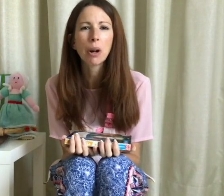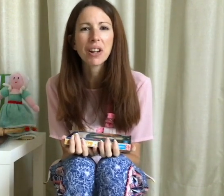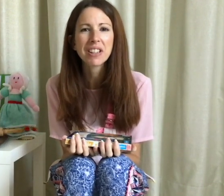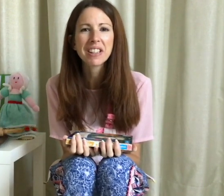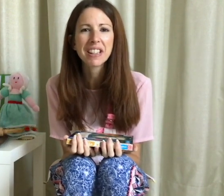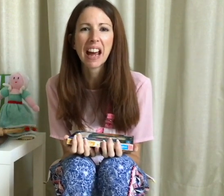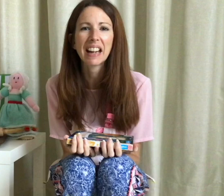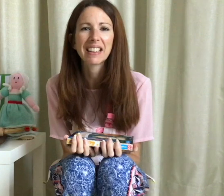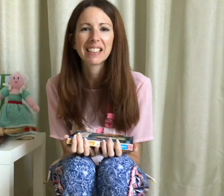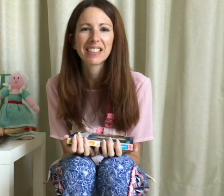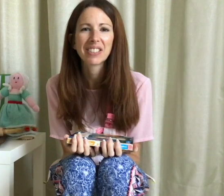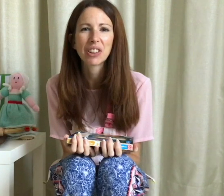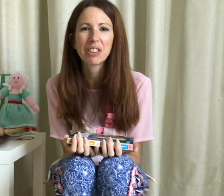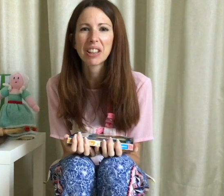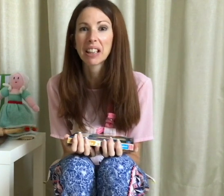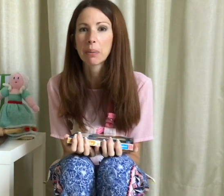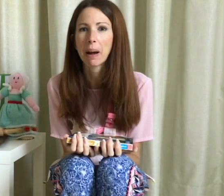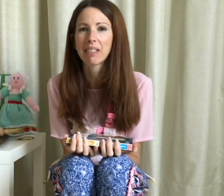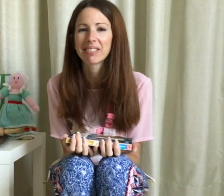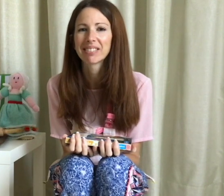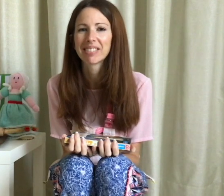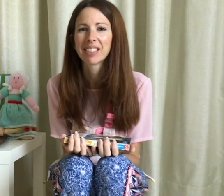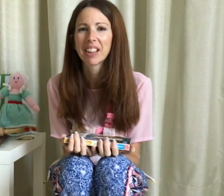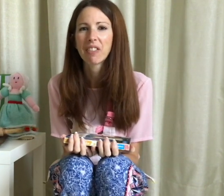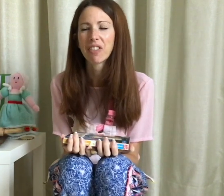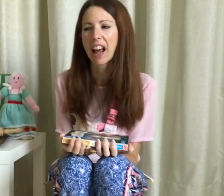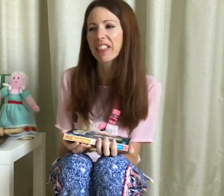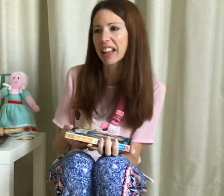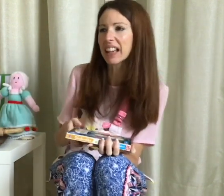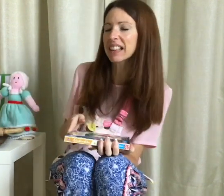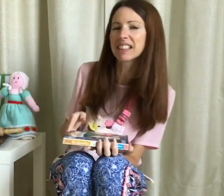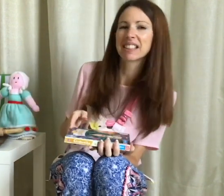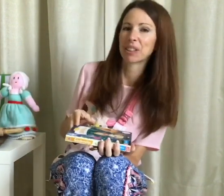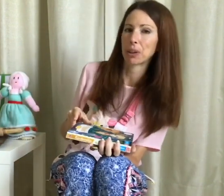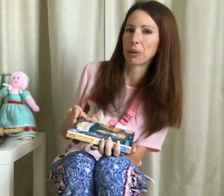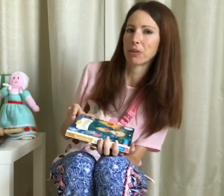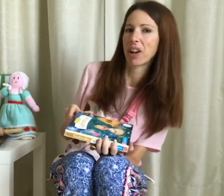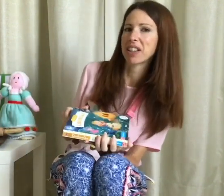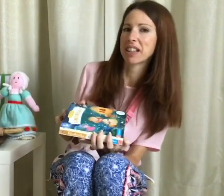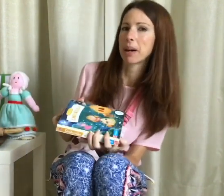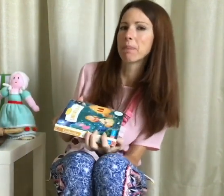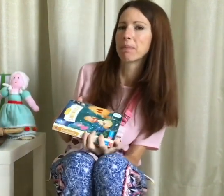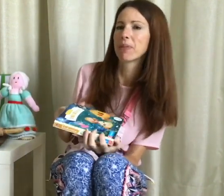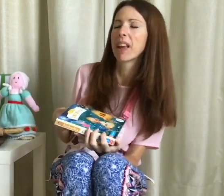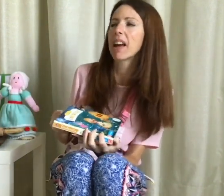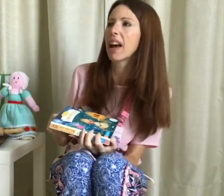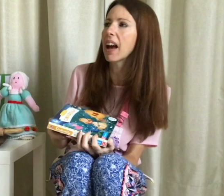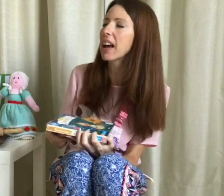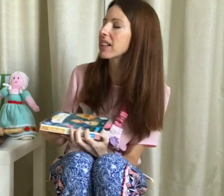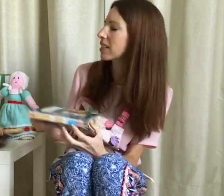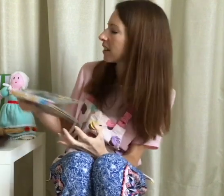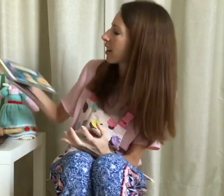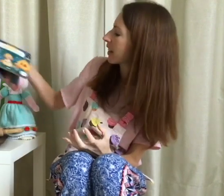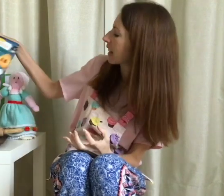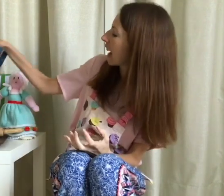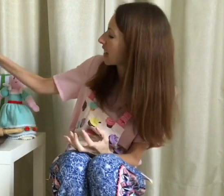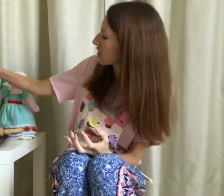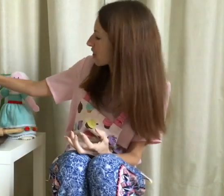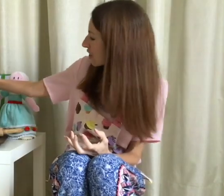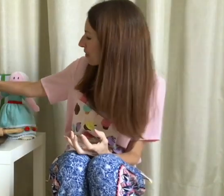words today for you to think about. Flat things, go and find some, and the edge.